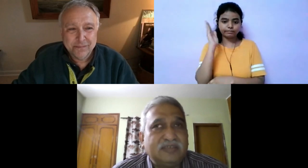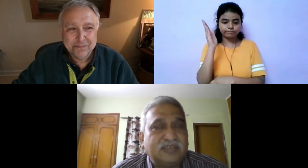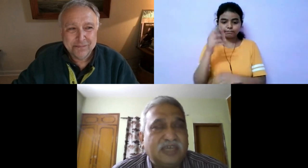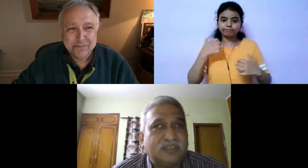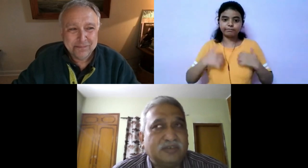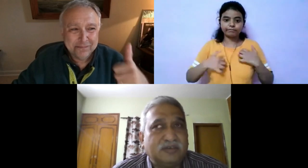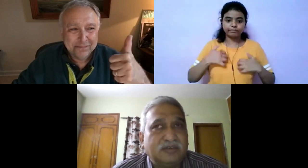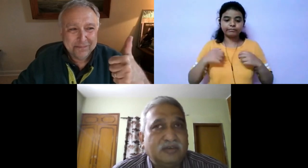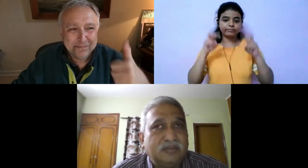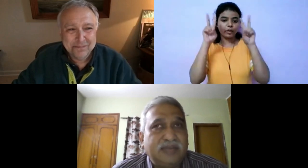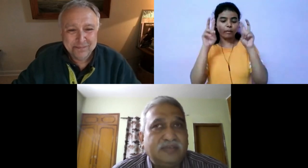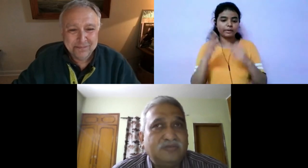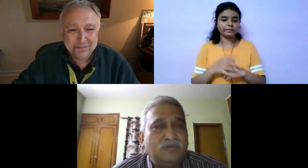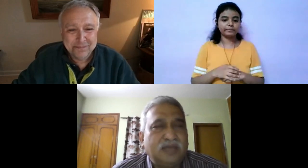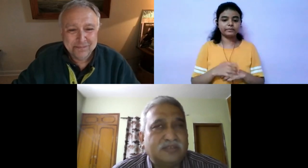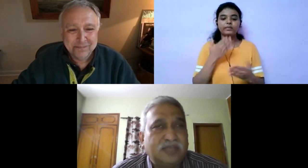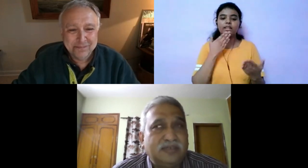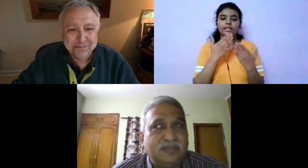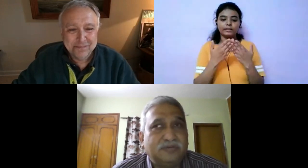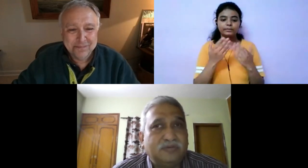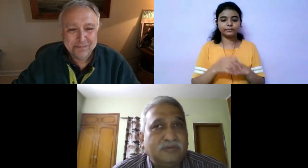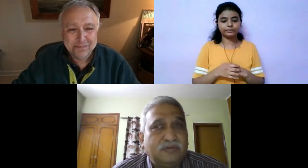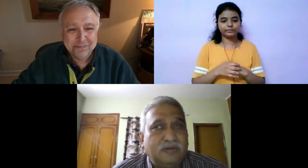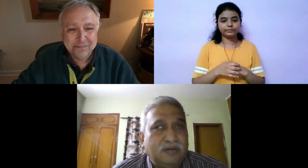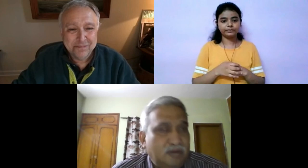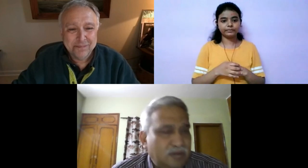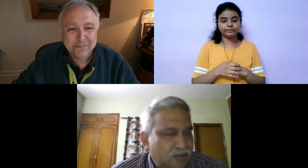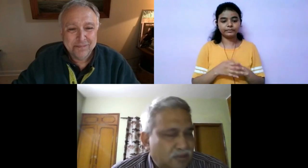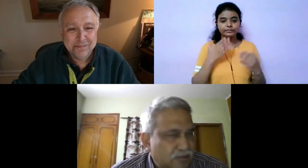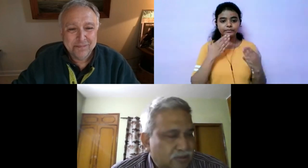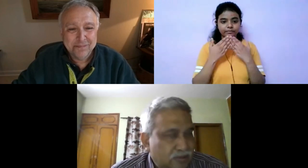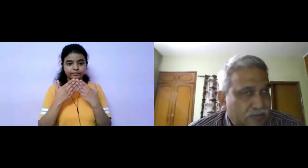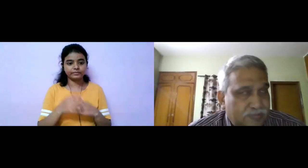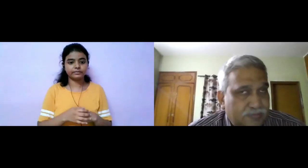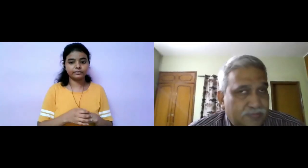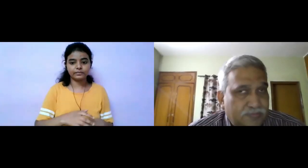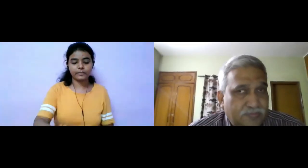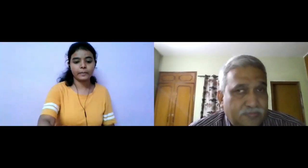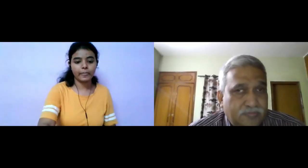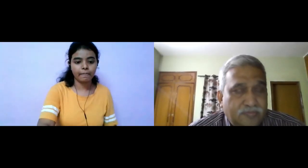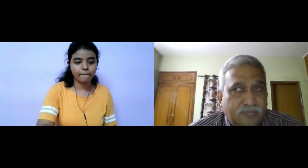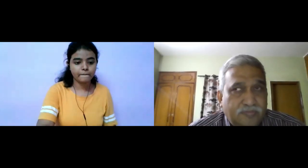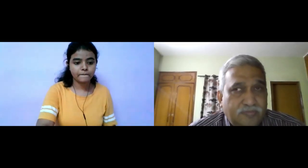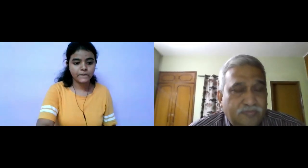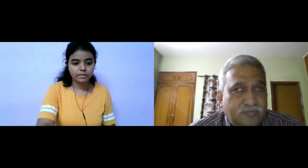interesting session. Thank you so much. Thank you. Alert. The name of the Lizlock has left the meeting.